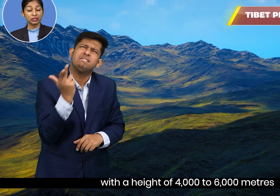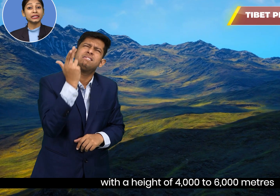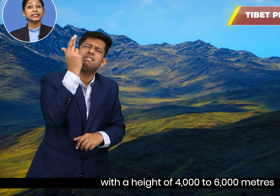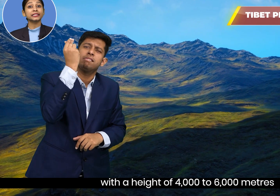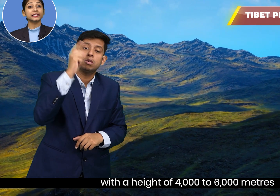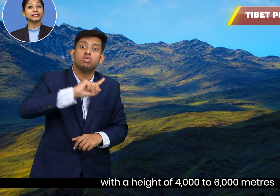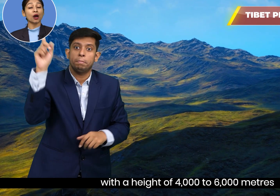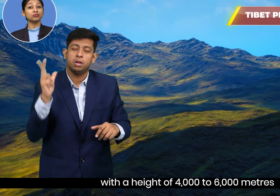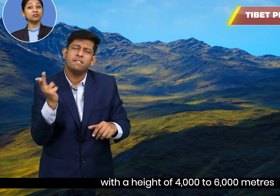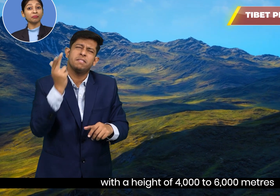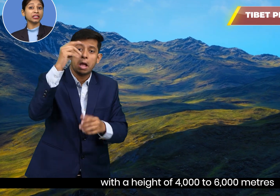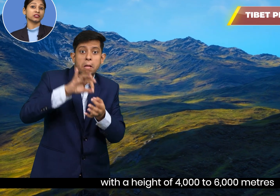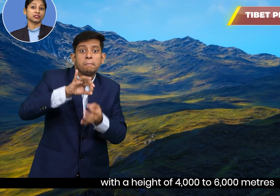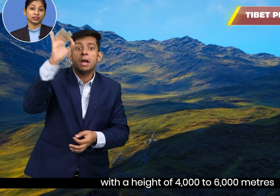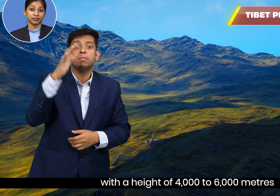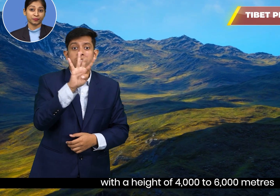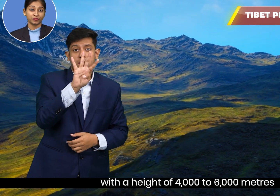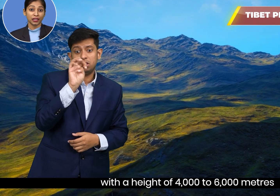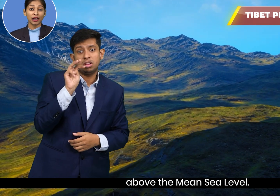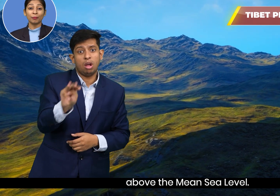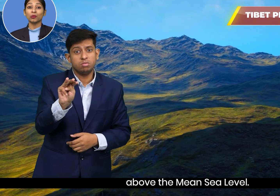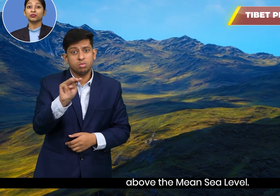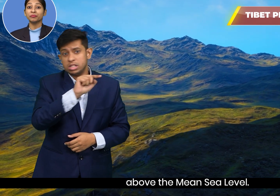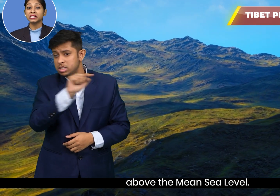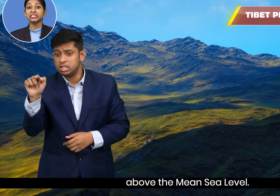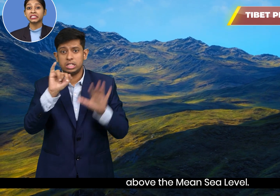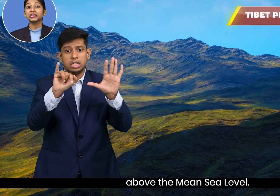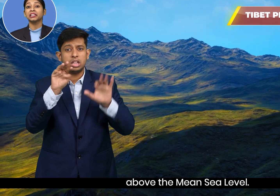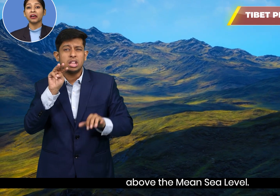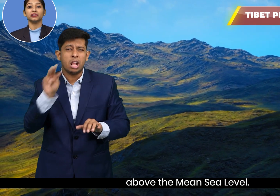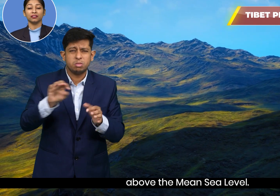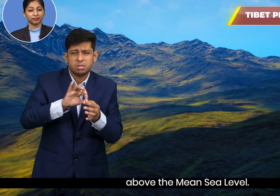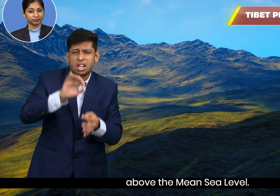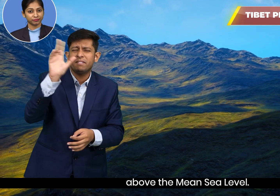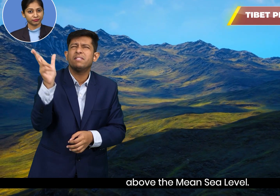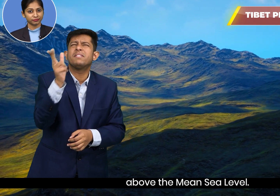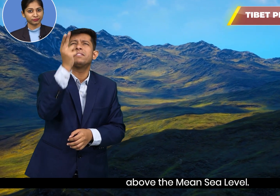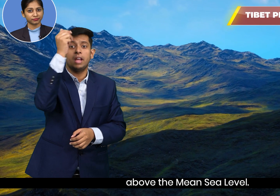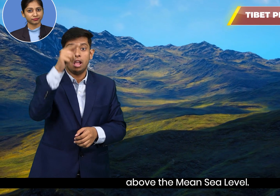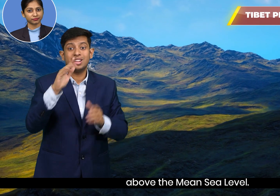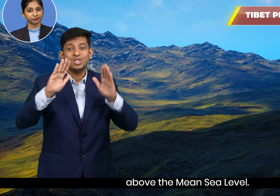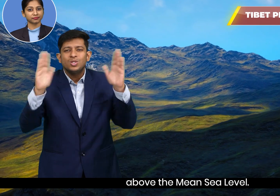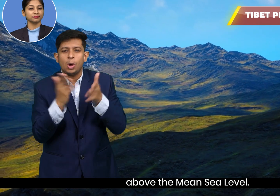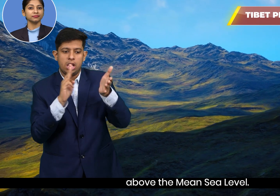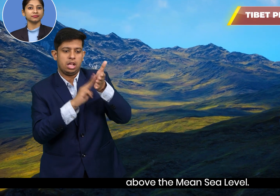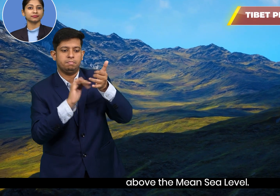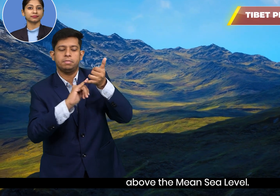to 6,000 meters above the mean sea level.